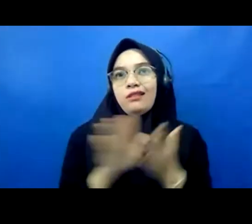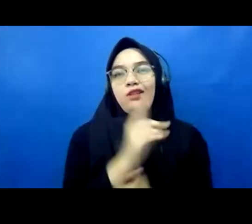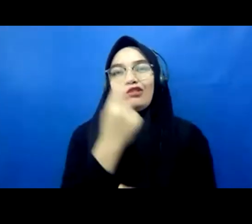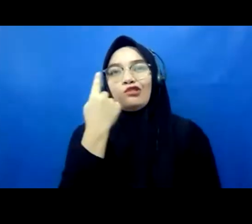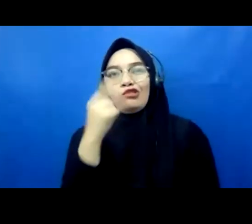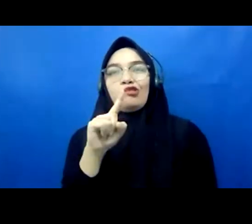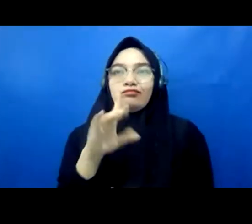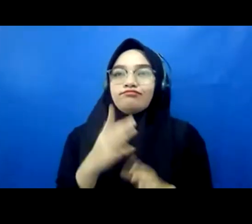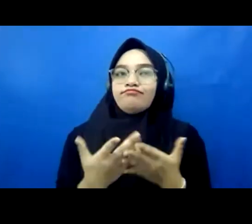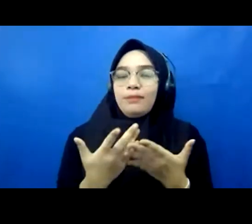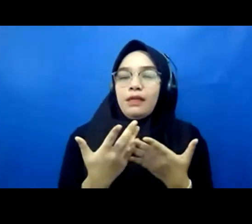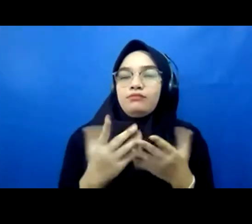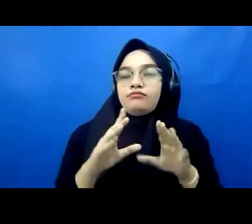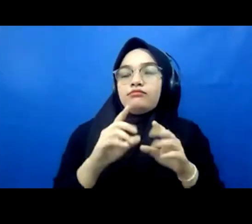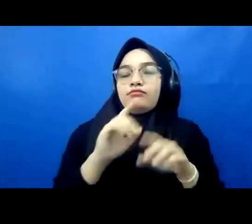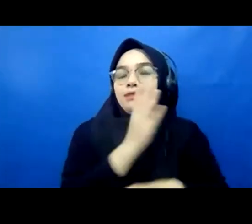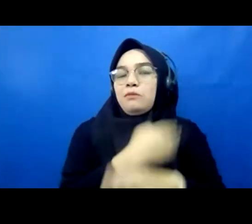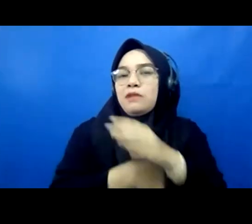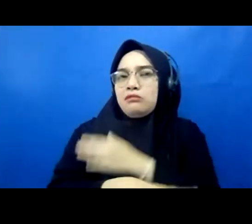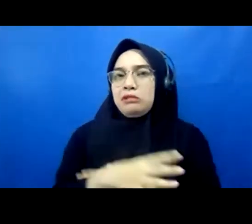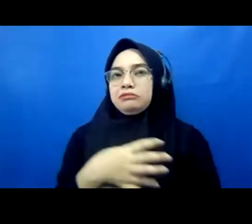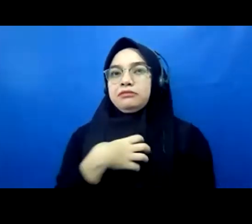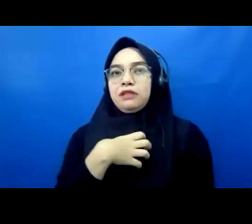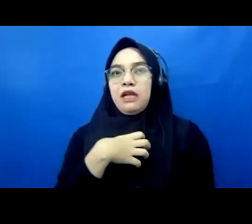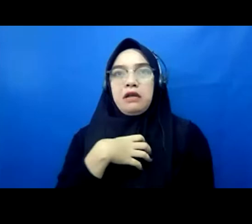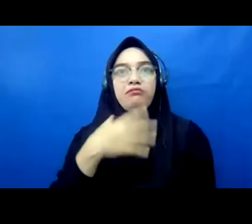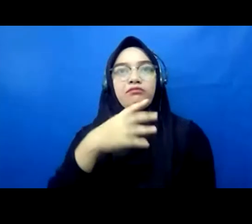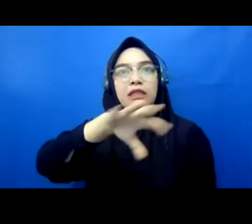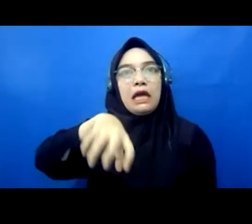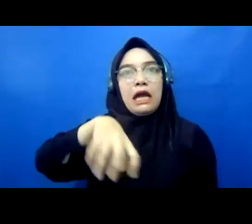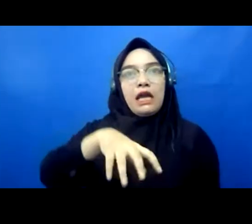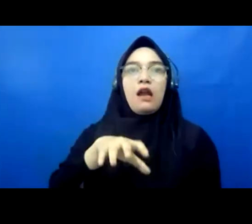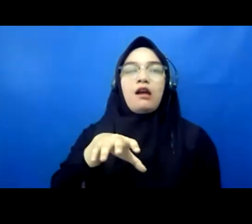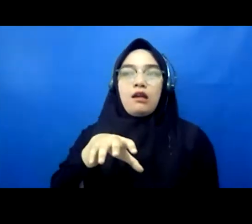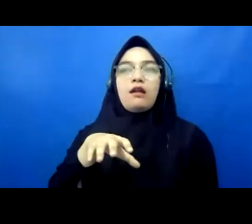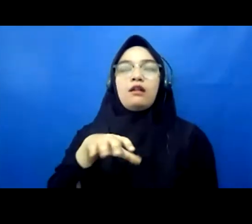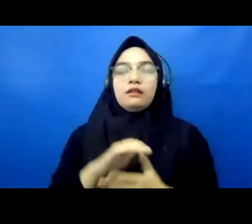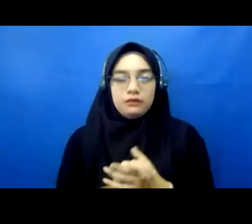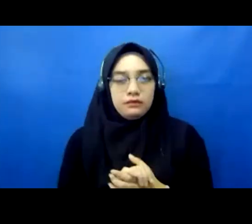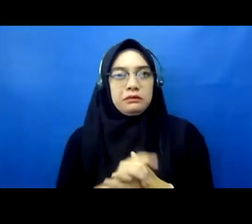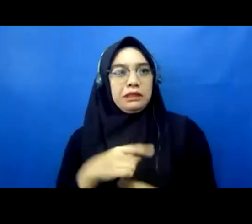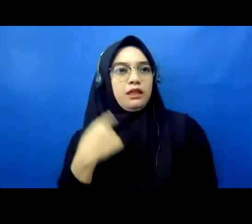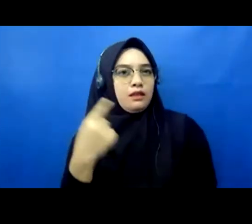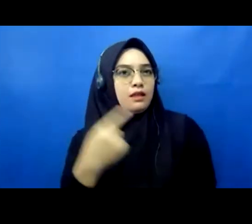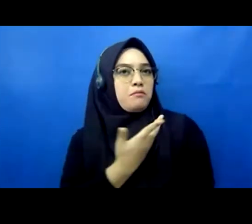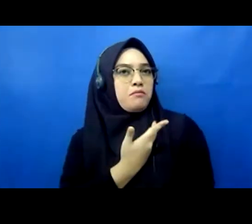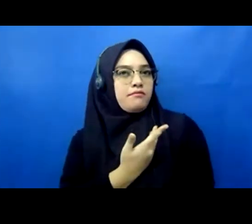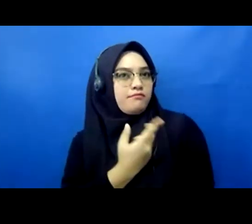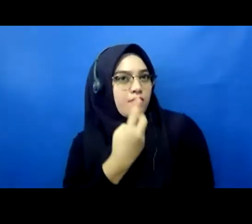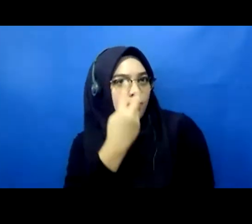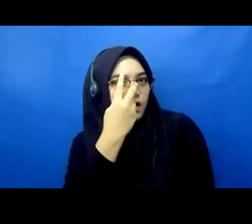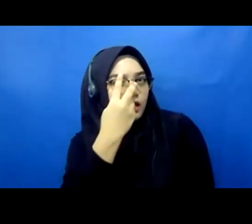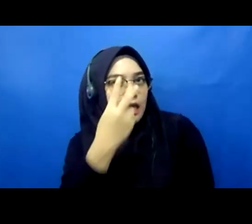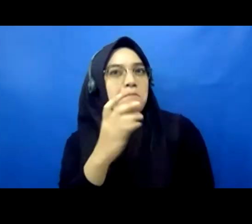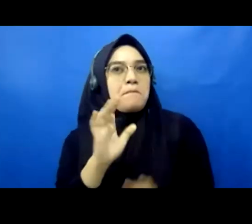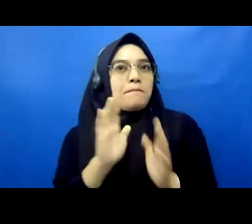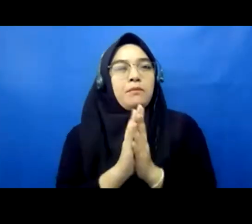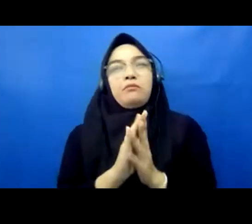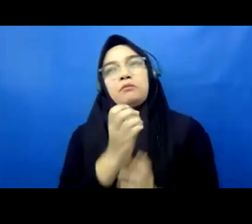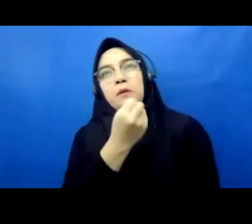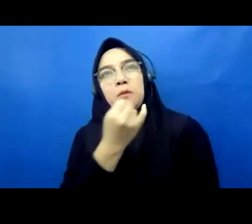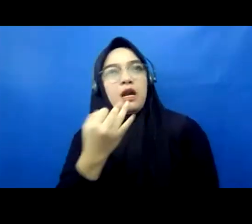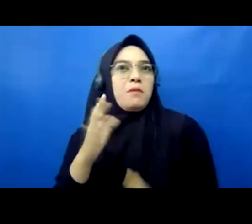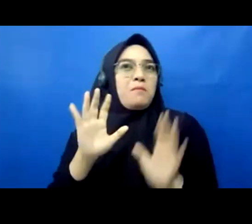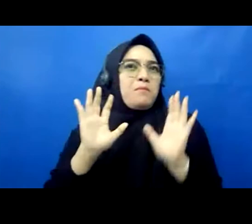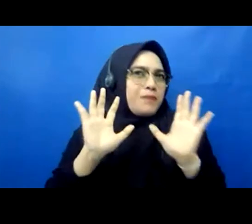rights in our region. I commend the authors for this important work and look forward to seeing many of its recommendations taken up by